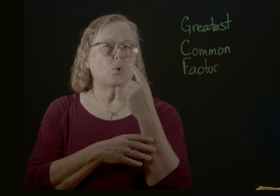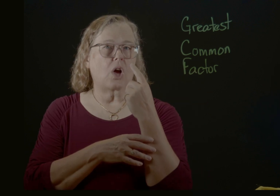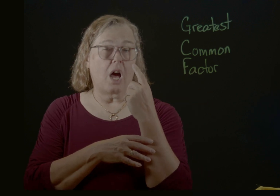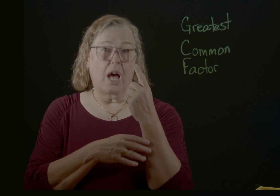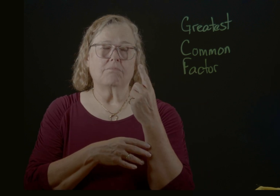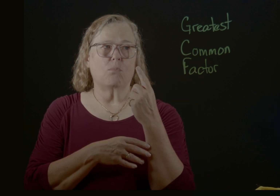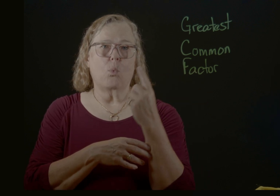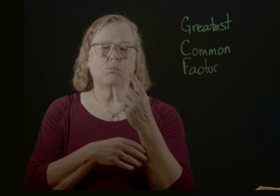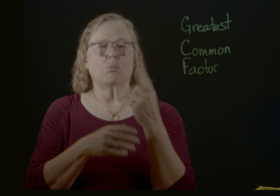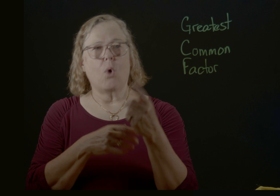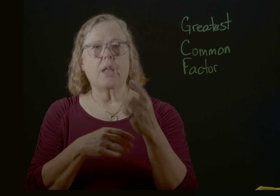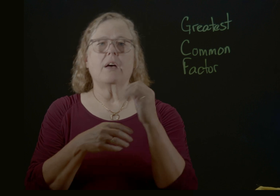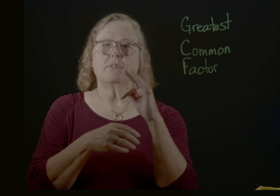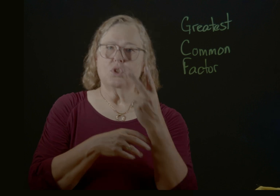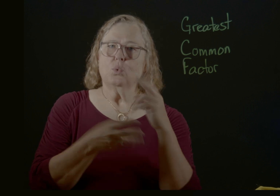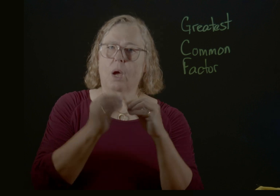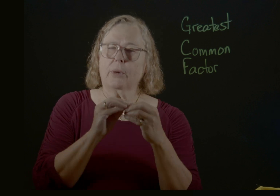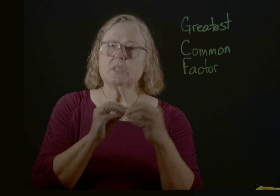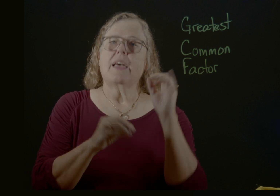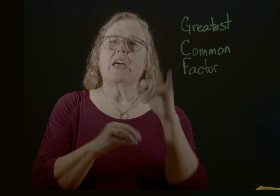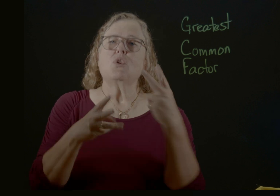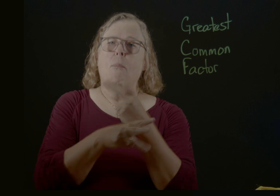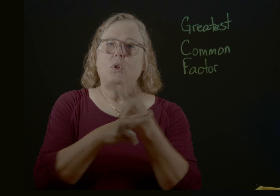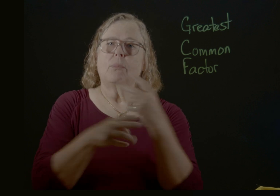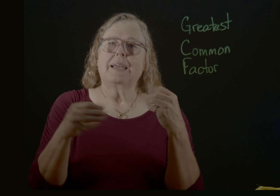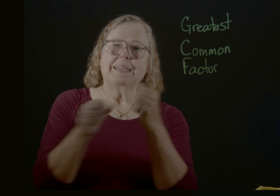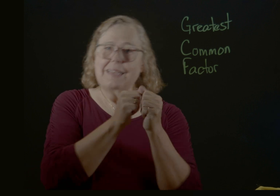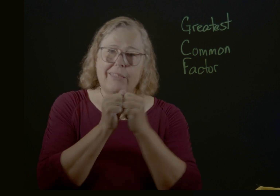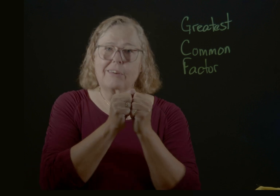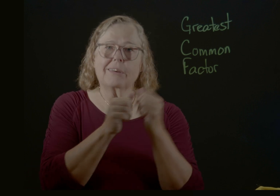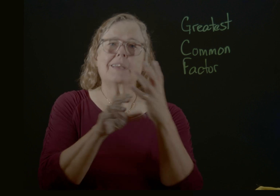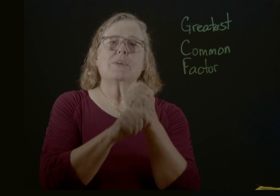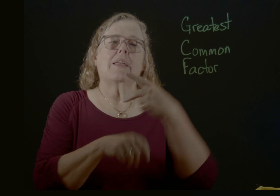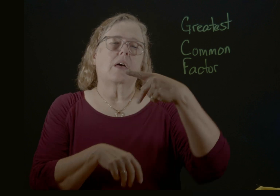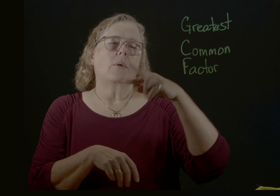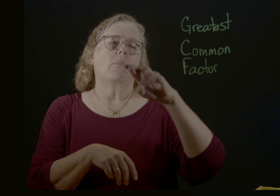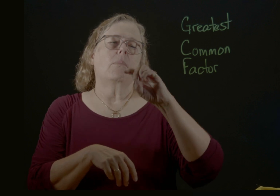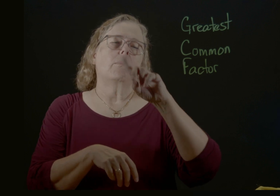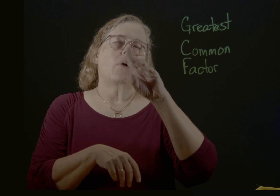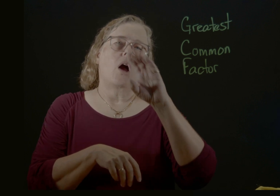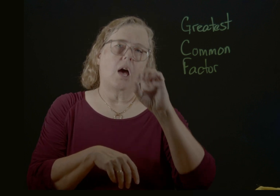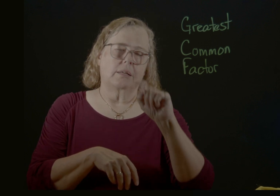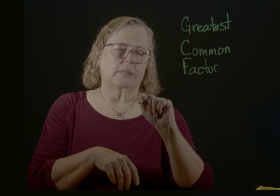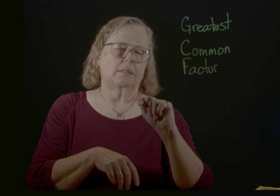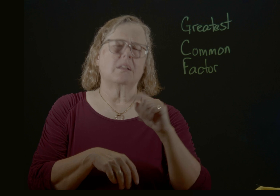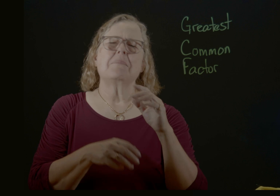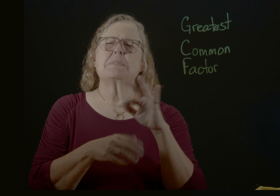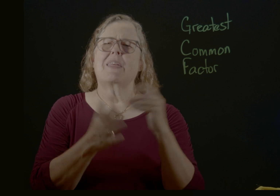Well, a factor means, okay, so it's one of two numbers that we multiply together to get the product. Wait a minute.